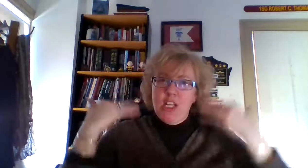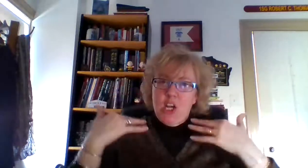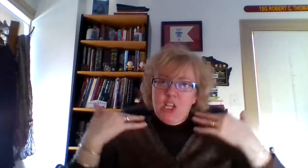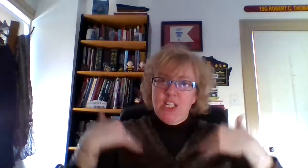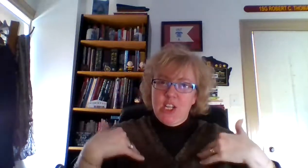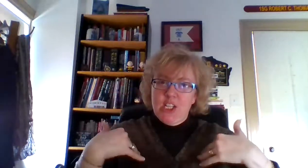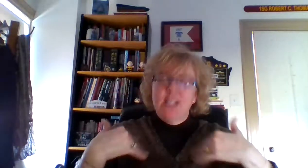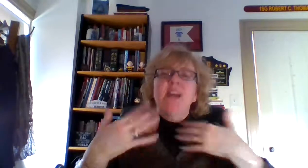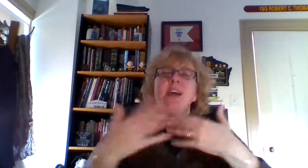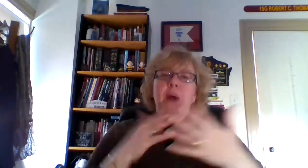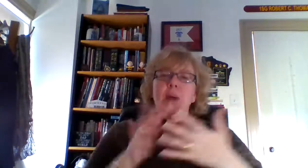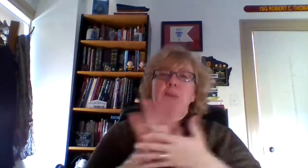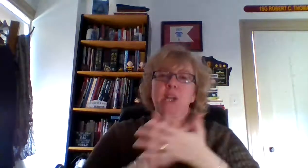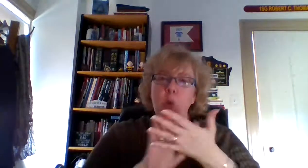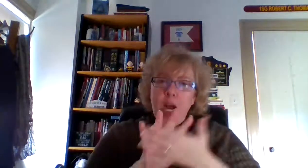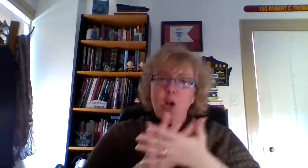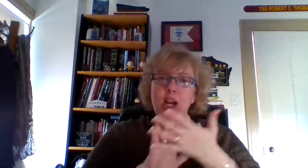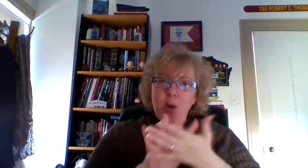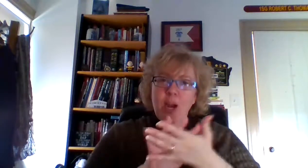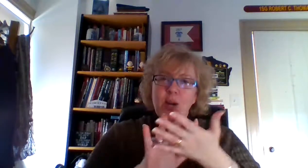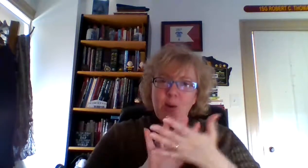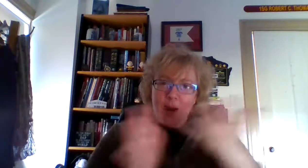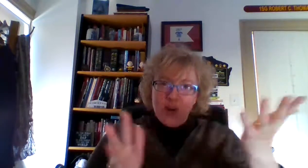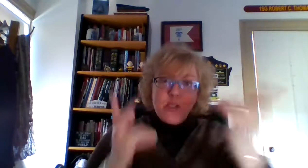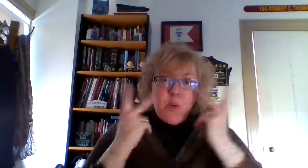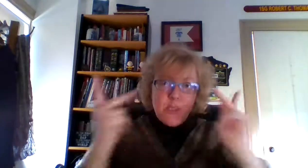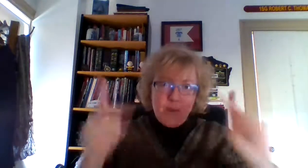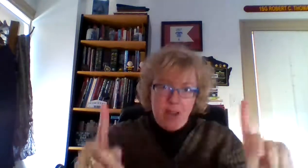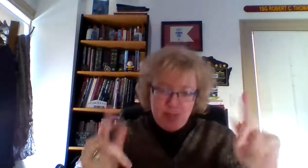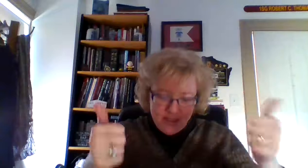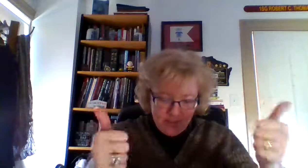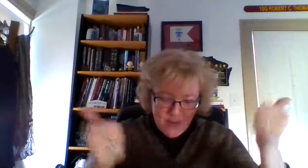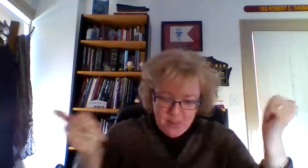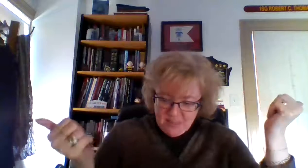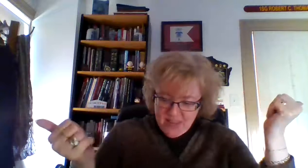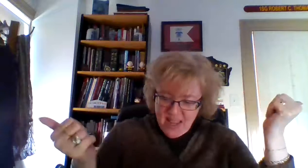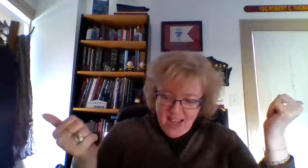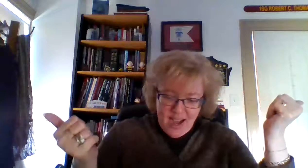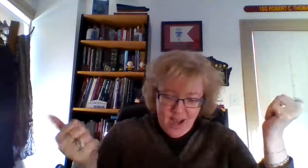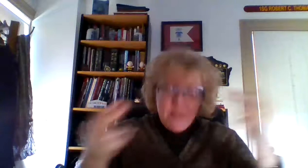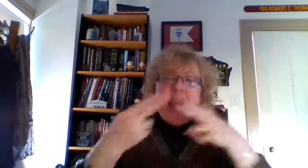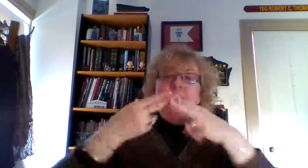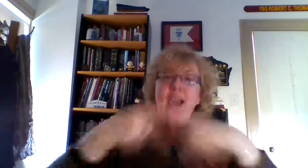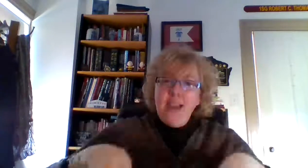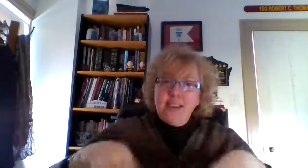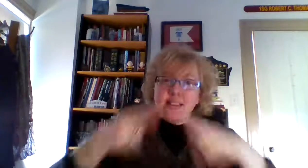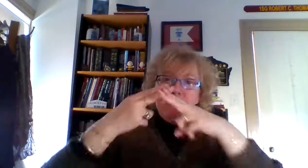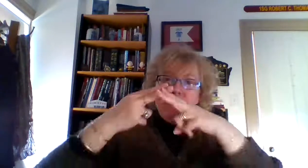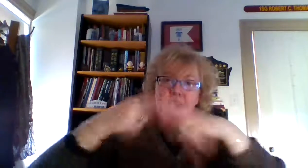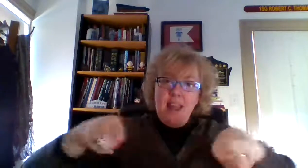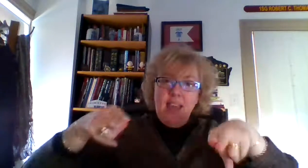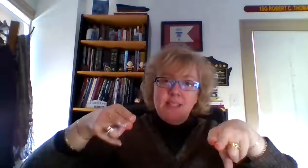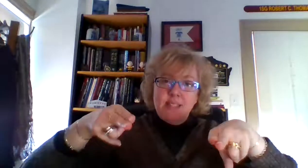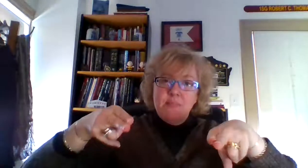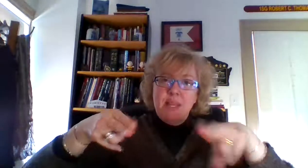longer and longer and probably grayer and grayer and grayer. So we'll see what happens. But anyway, eggs. It's